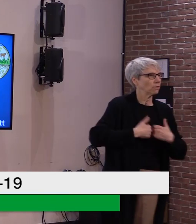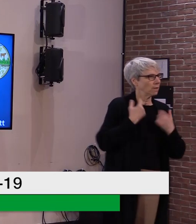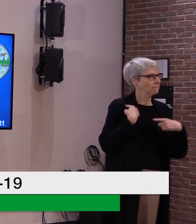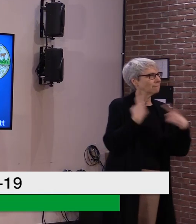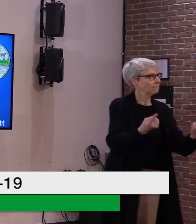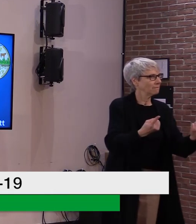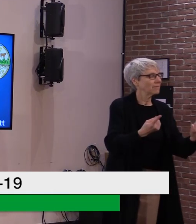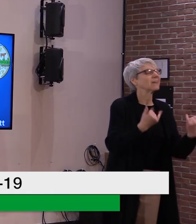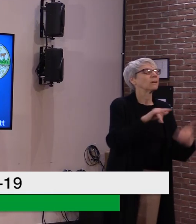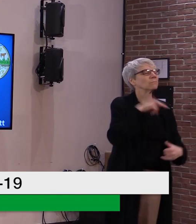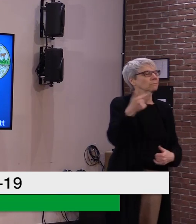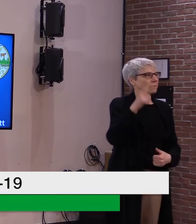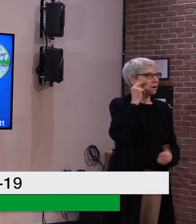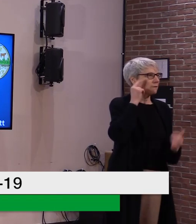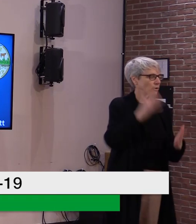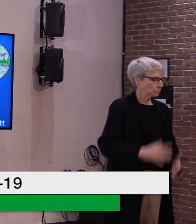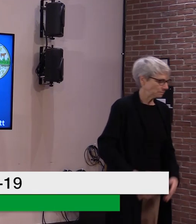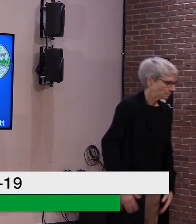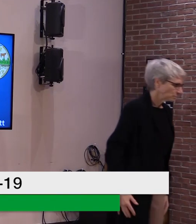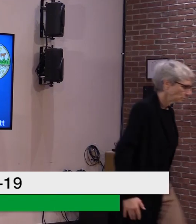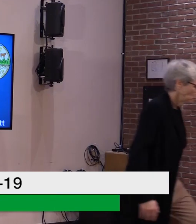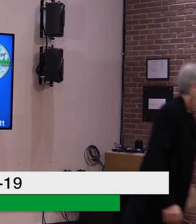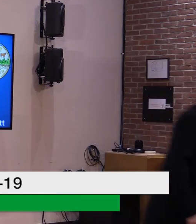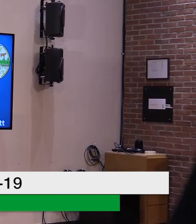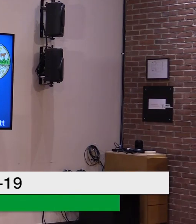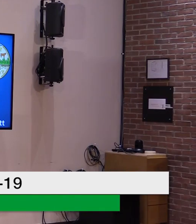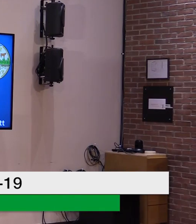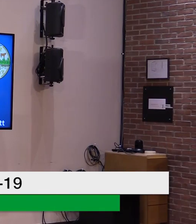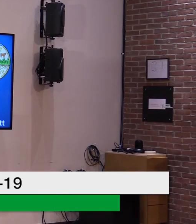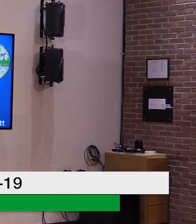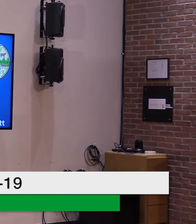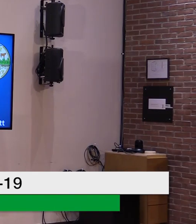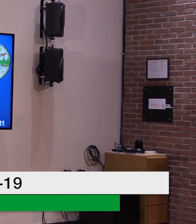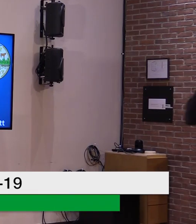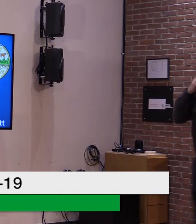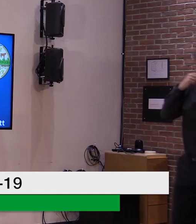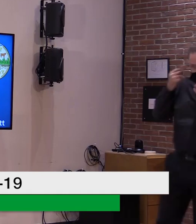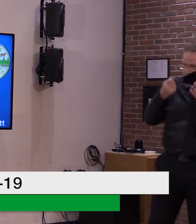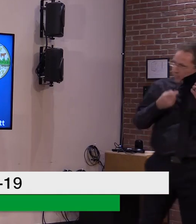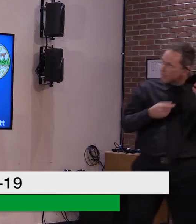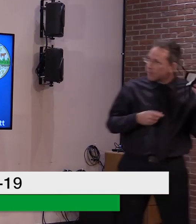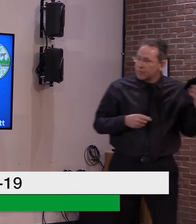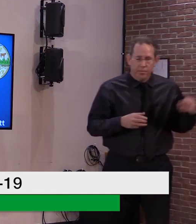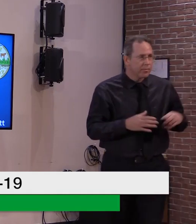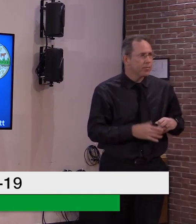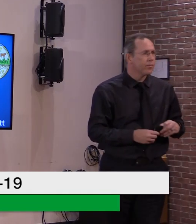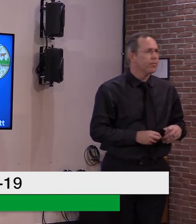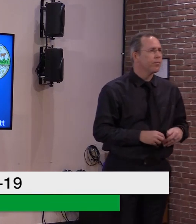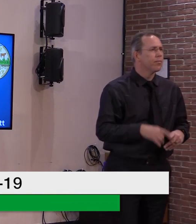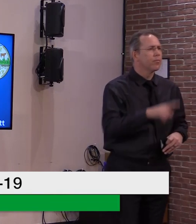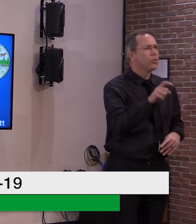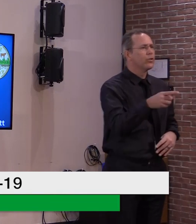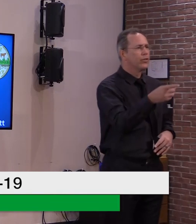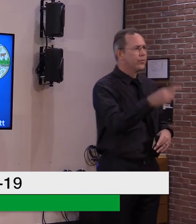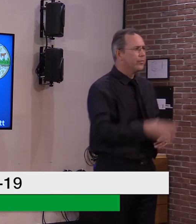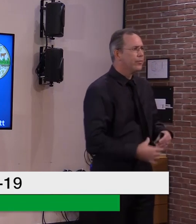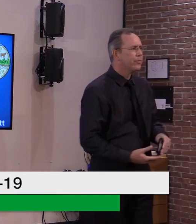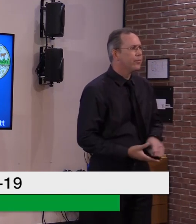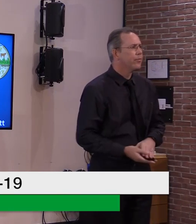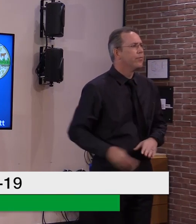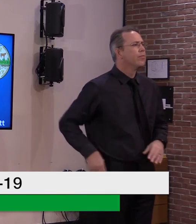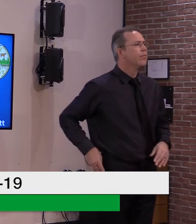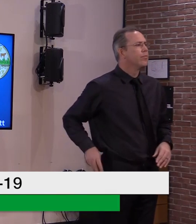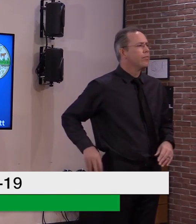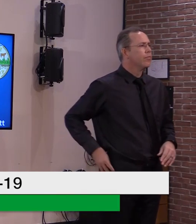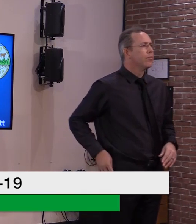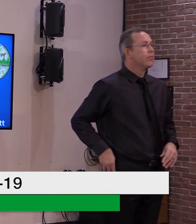well now opening up the questions all right it is 11 37 we have 26 in the queue